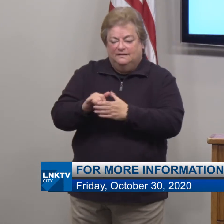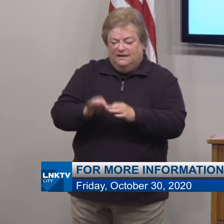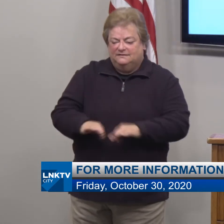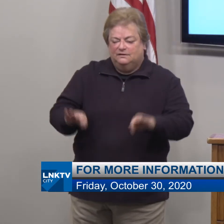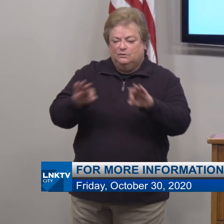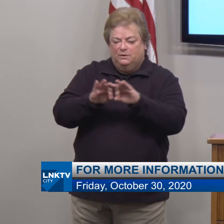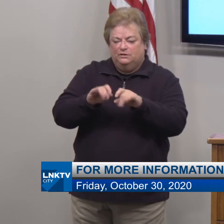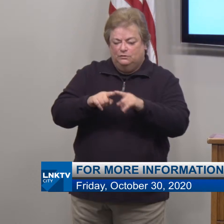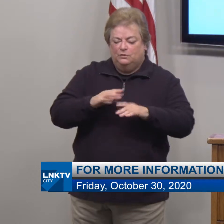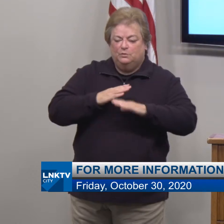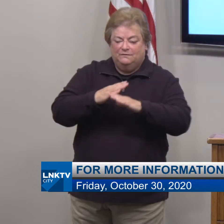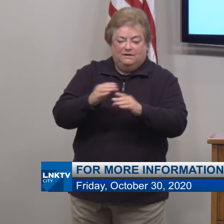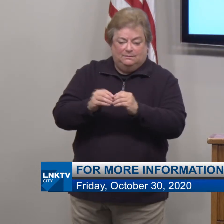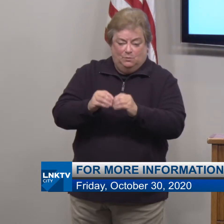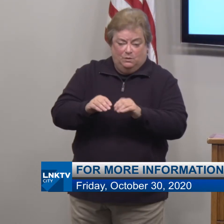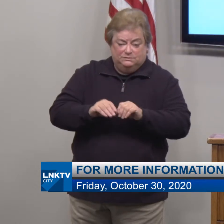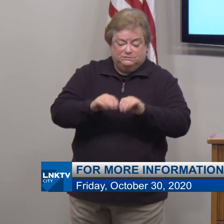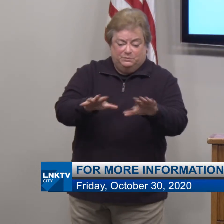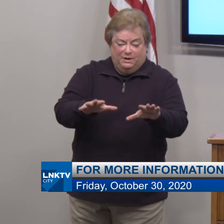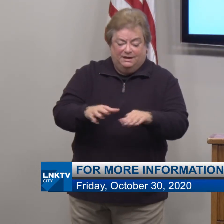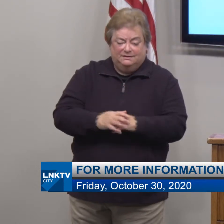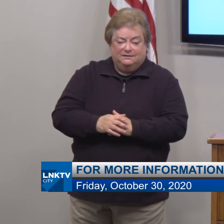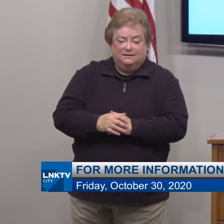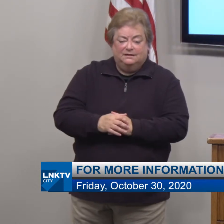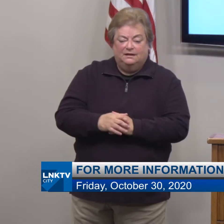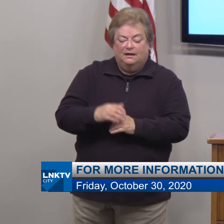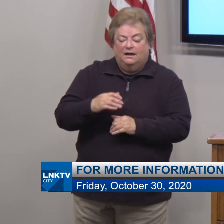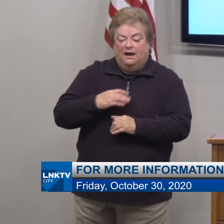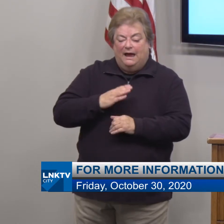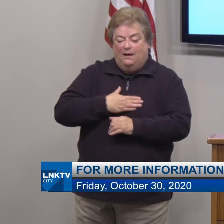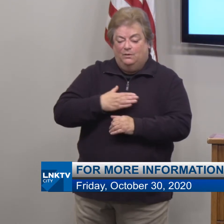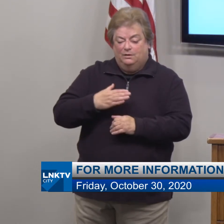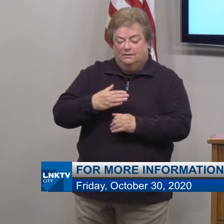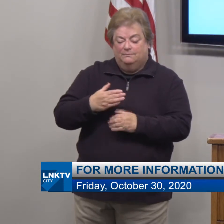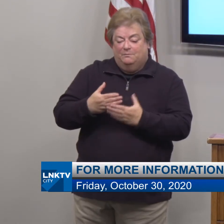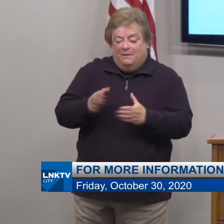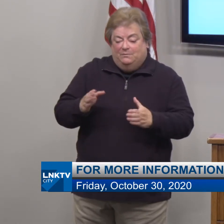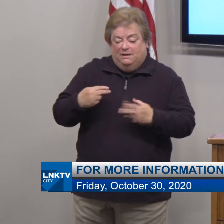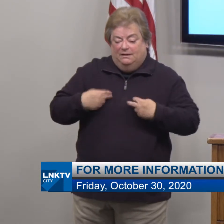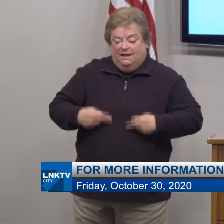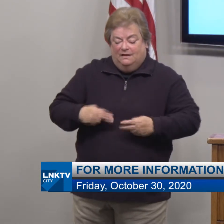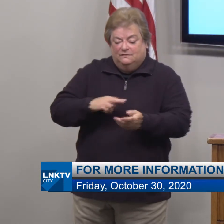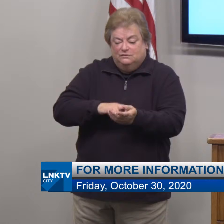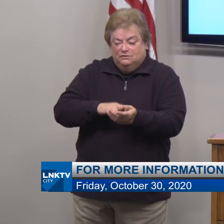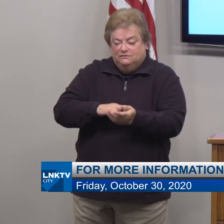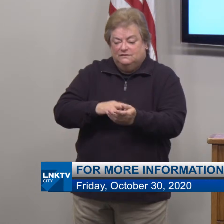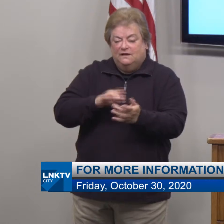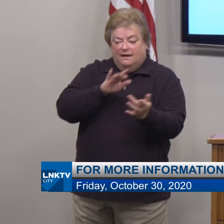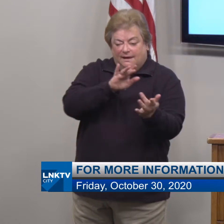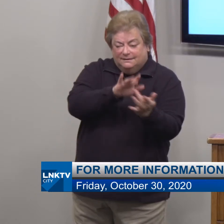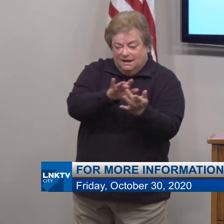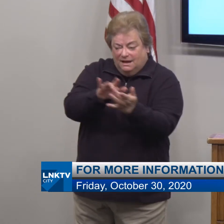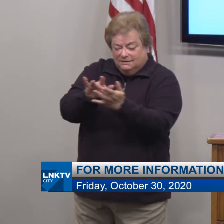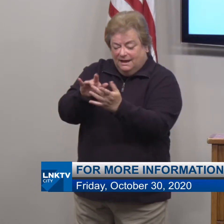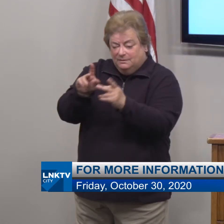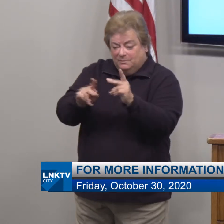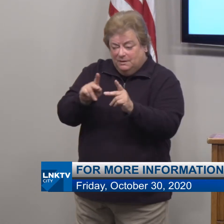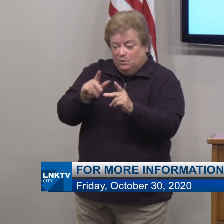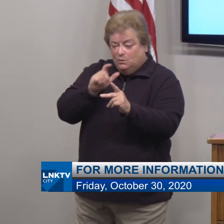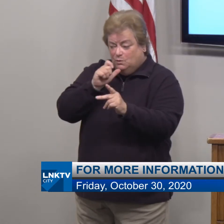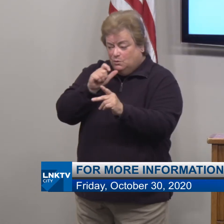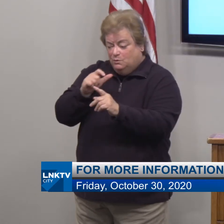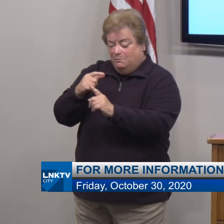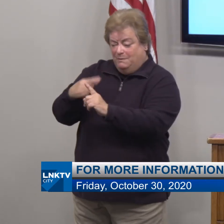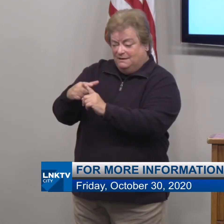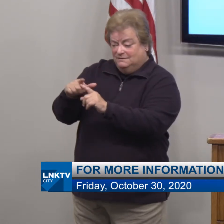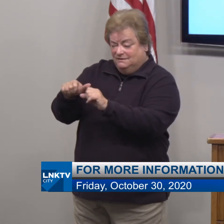community spread and outbreaks. Our public health nurses work to make contact with those testing positive within 24 hours